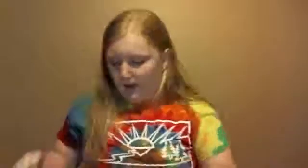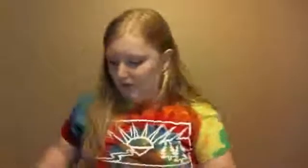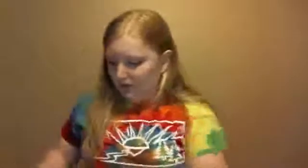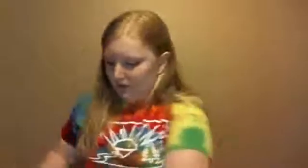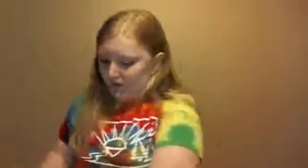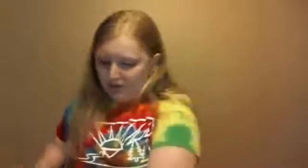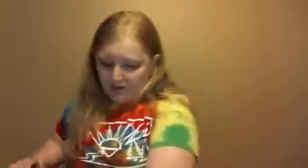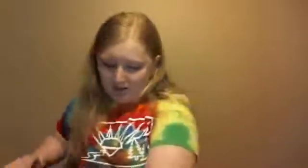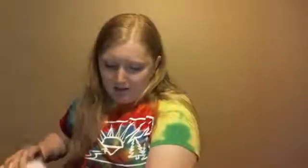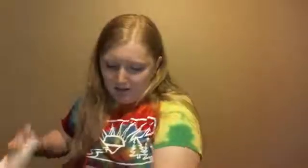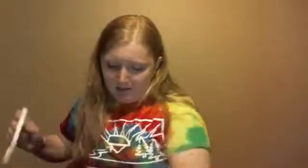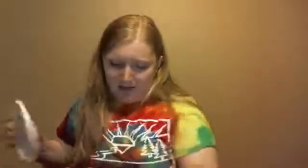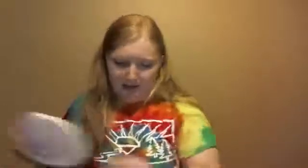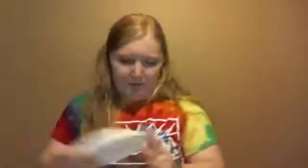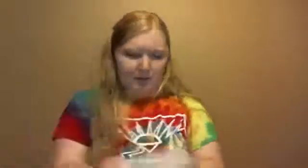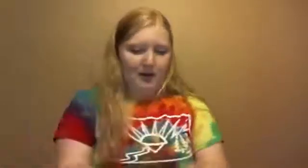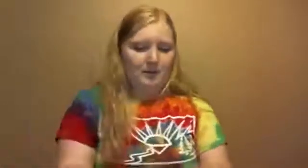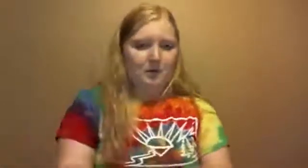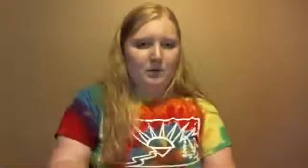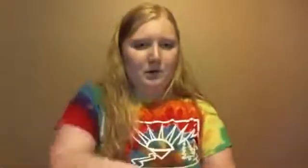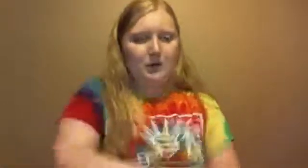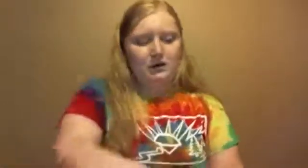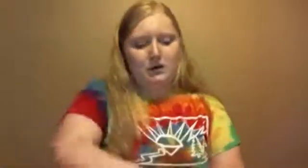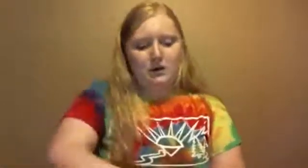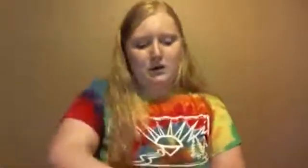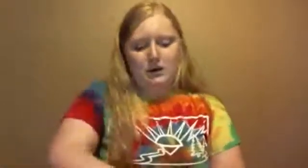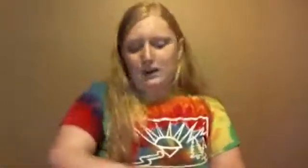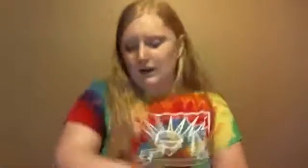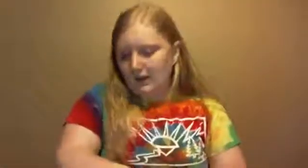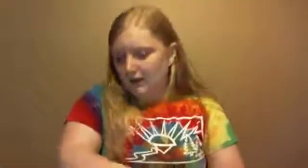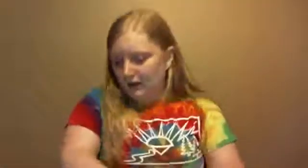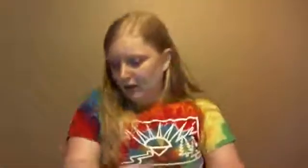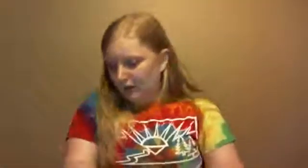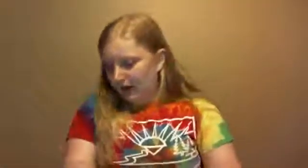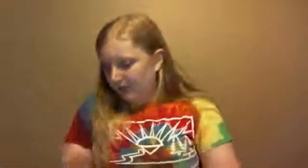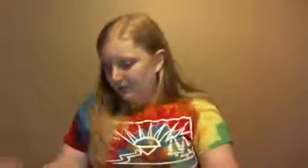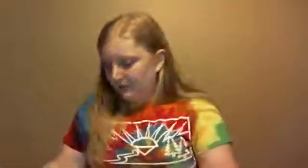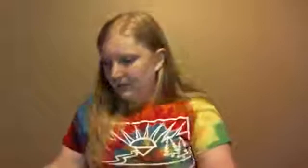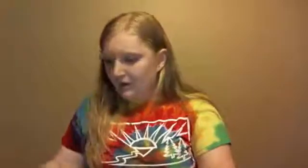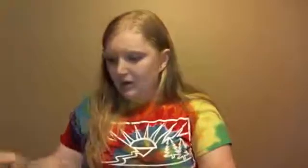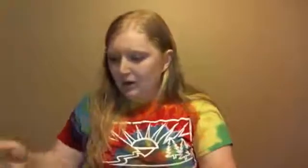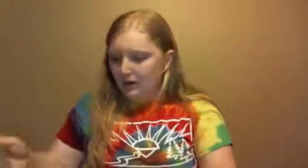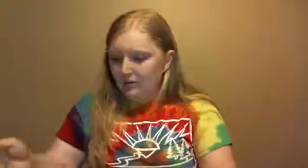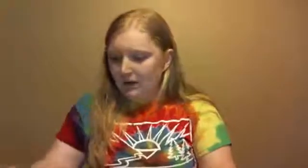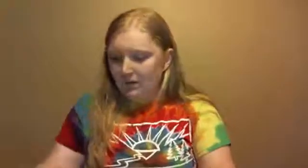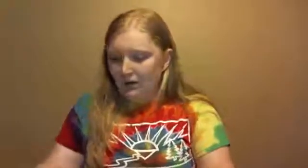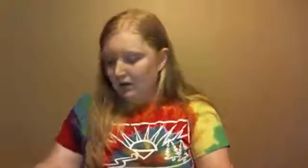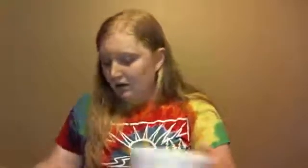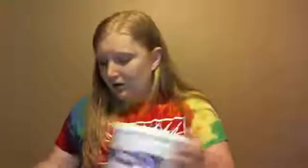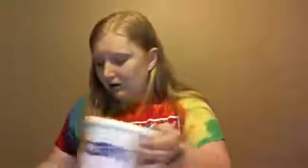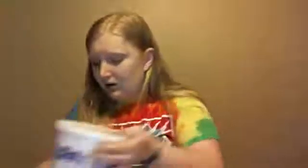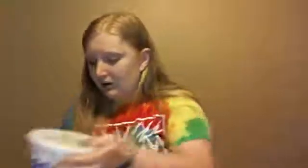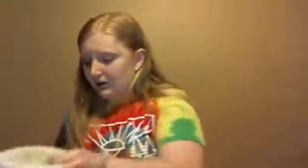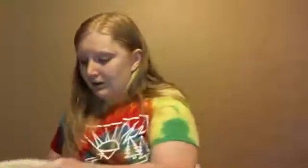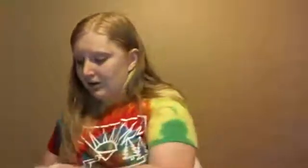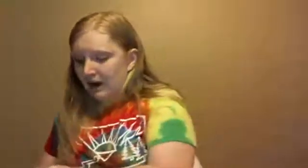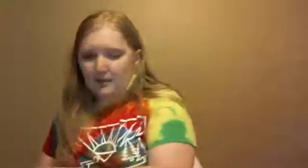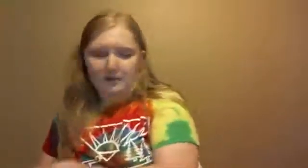just going to put the lid back on my popcorn and get that out of the way. Popcorn also pops